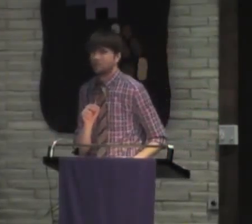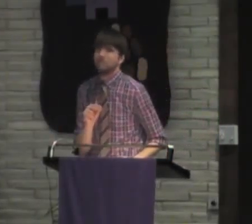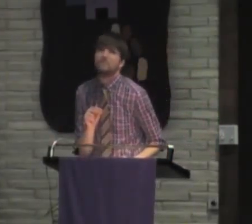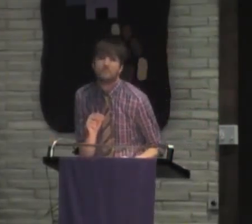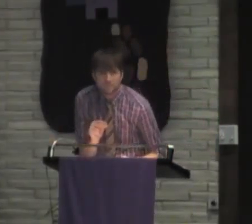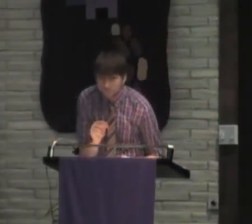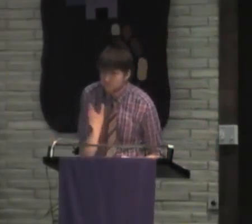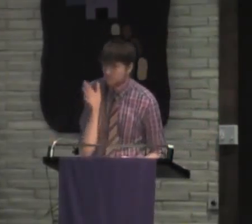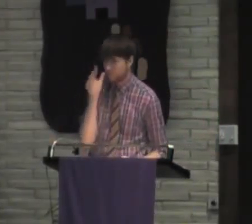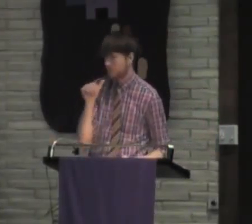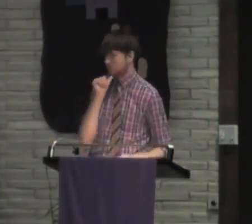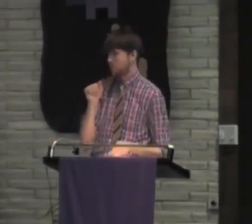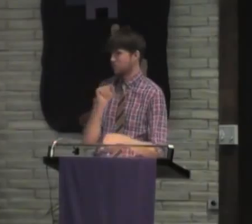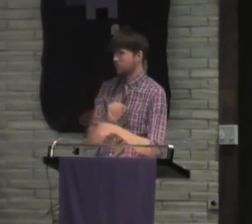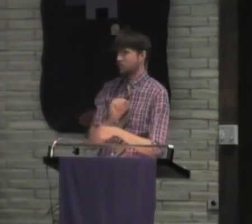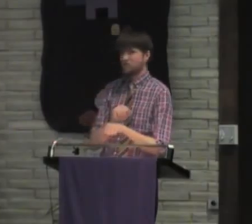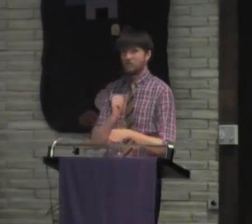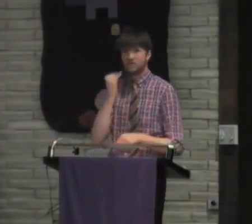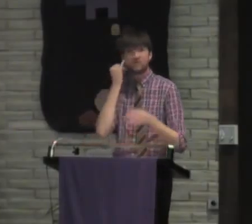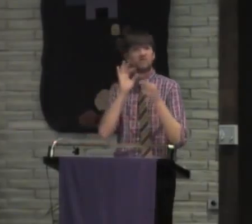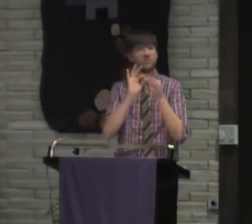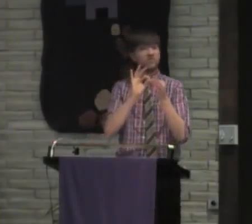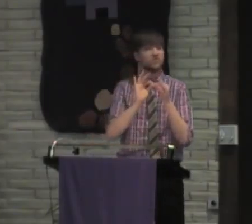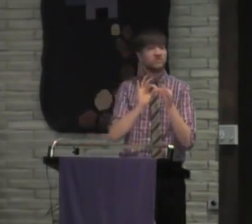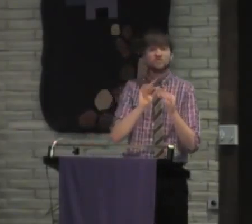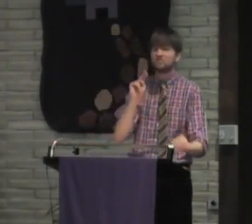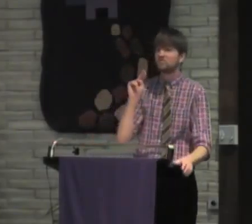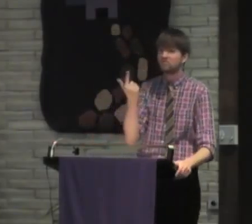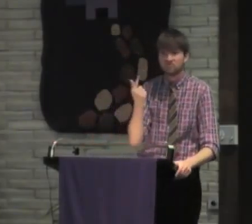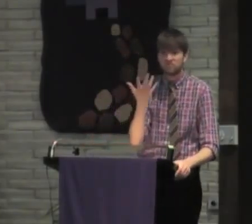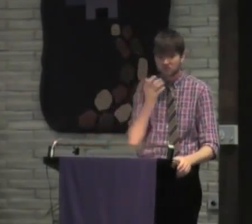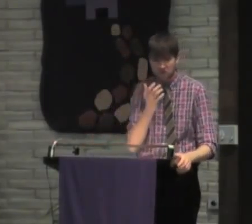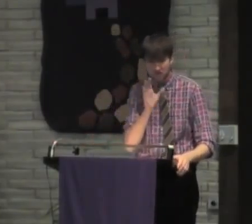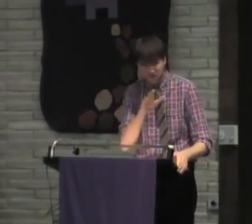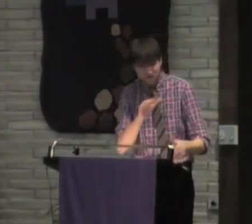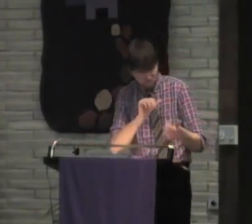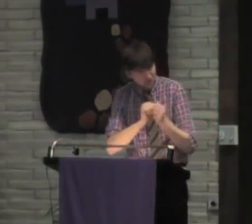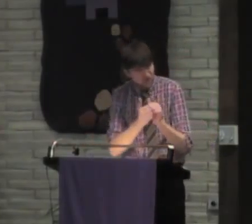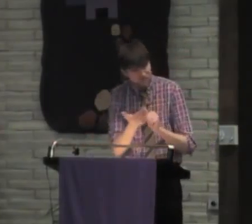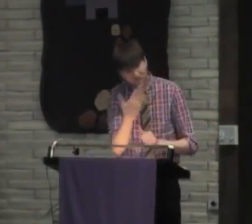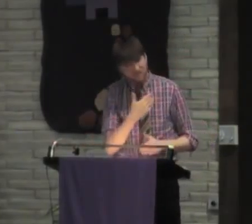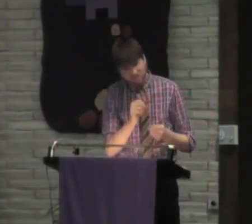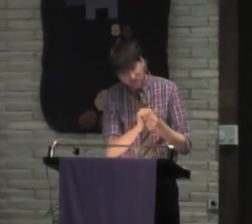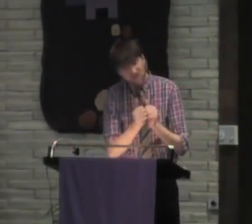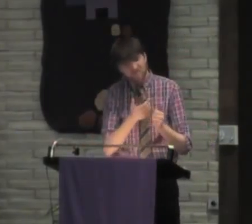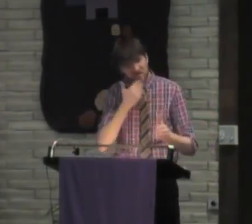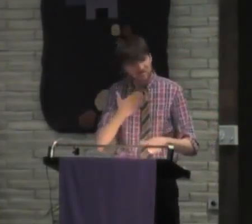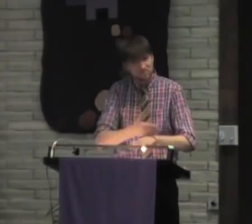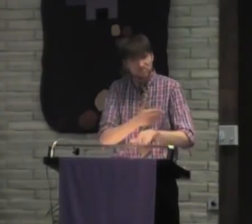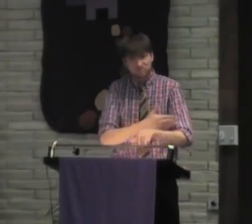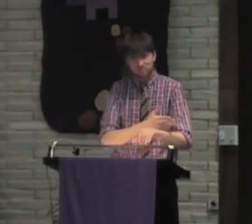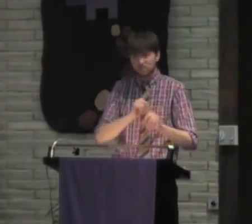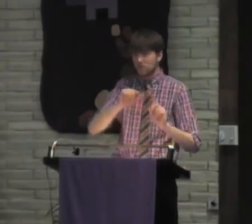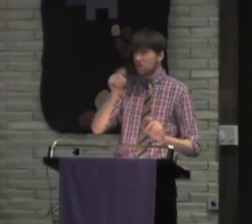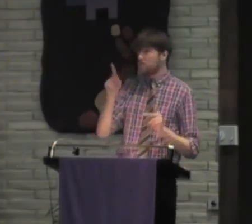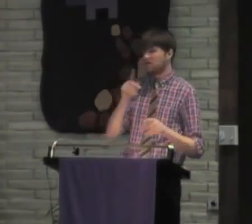and get them involved. Now, if your relationships are no good, you say, come on, let's change